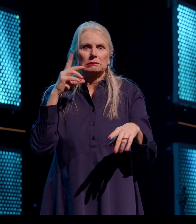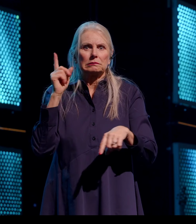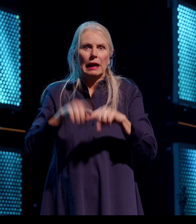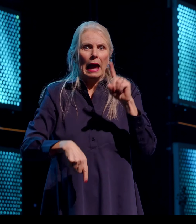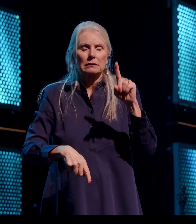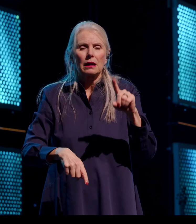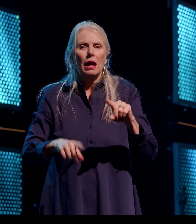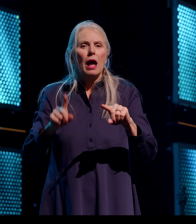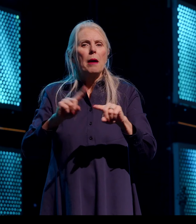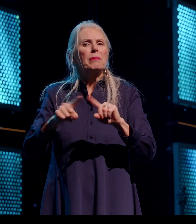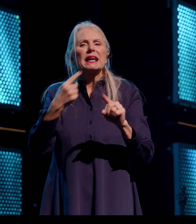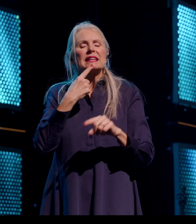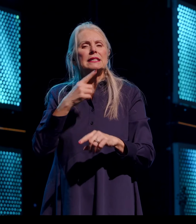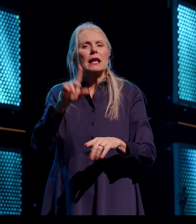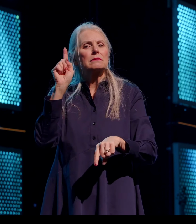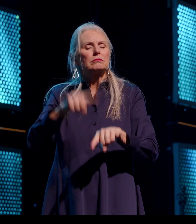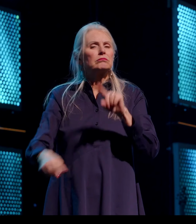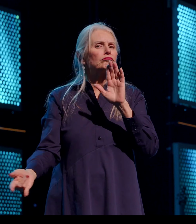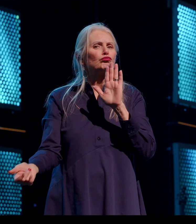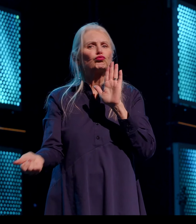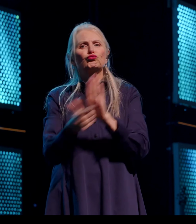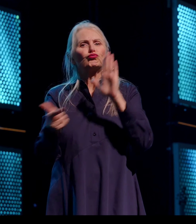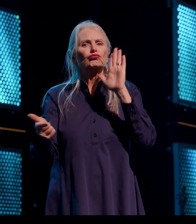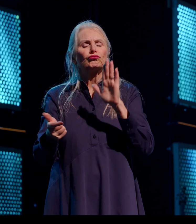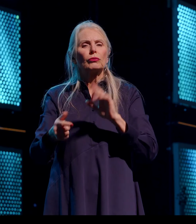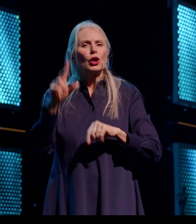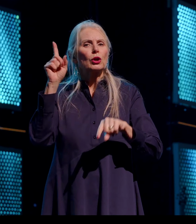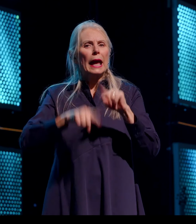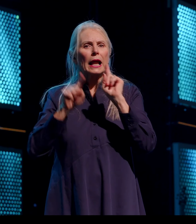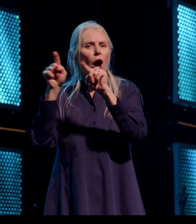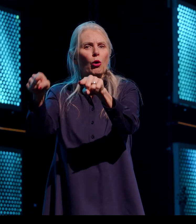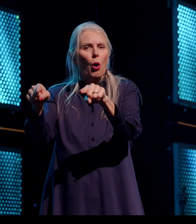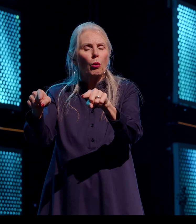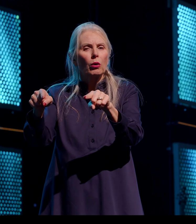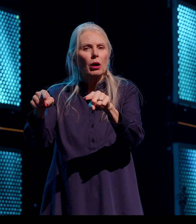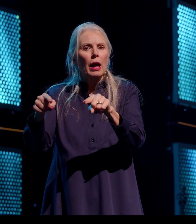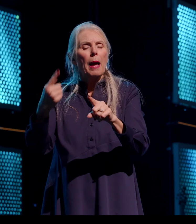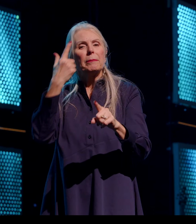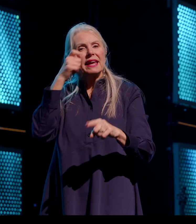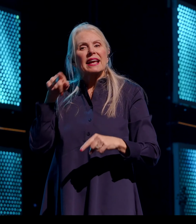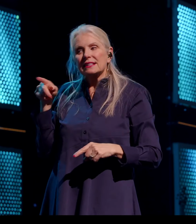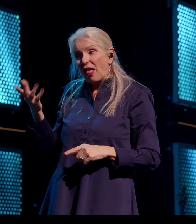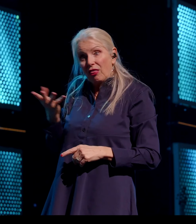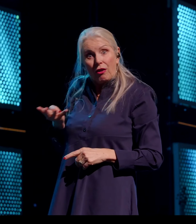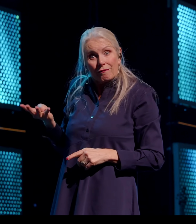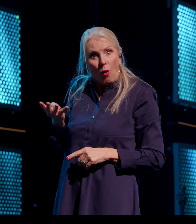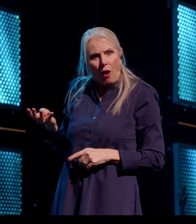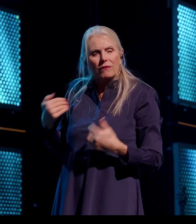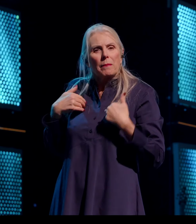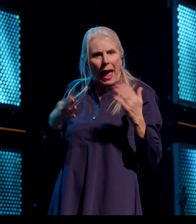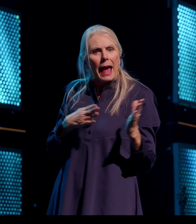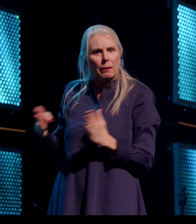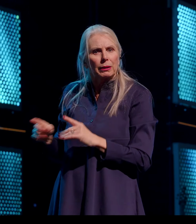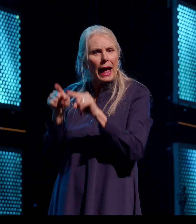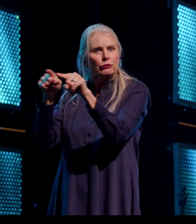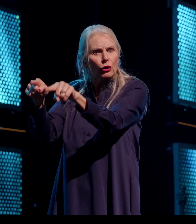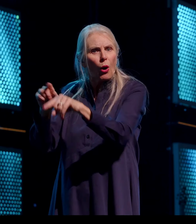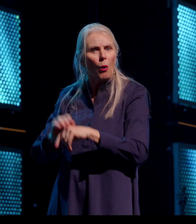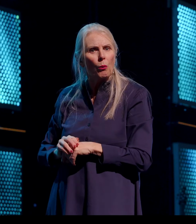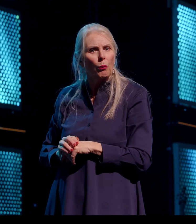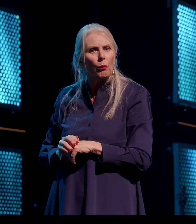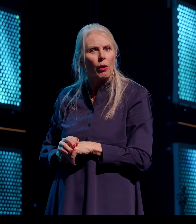Here in this passage, he's saying, I forbid you to go there. Why? Well, I think they had a plan to go to Asia. I think they had a plan to go there and bring the gospel